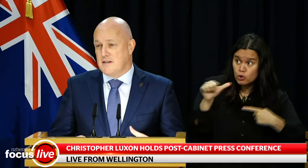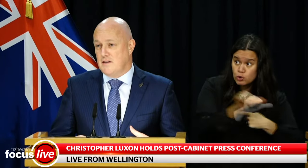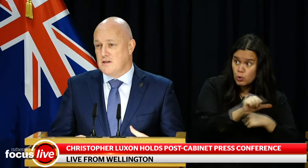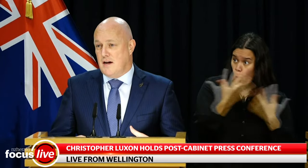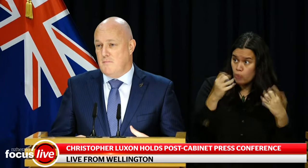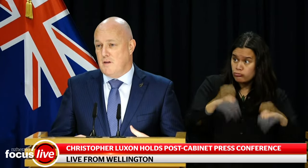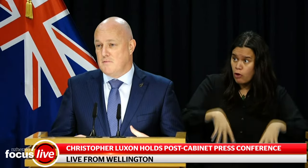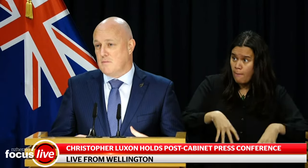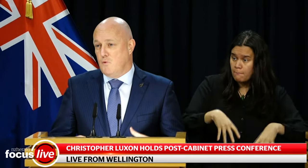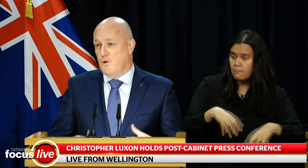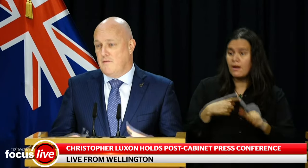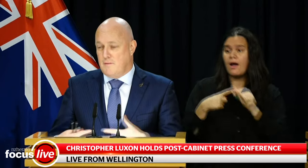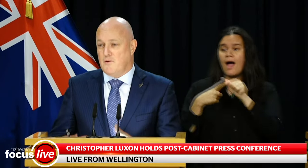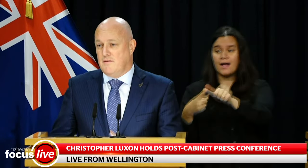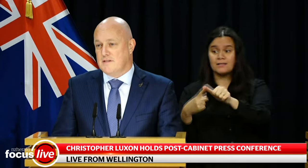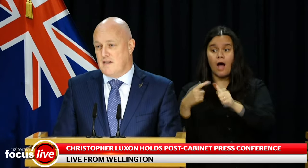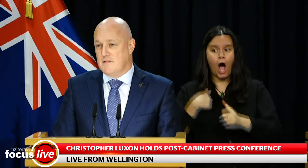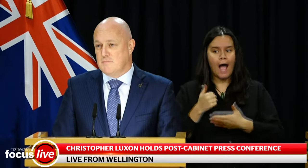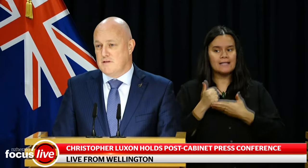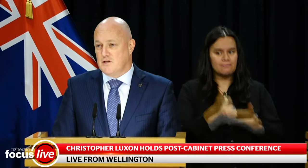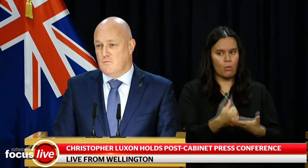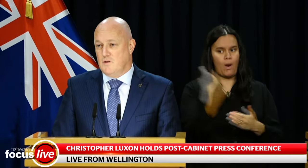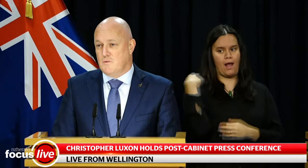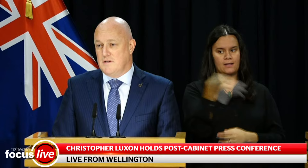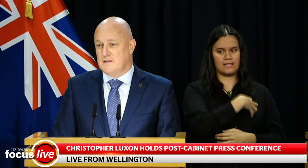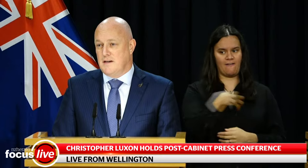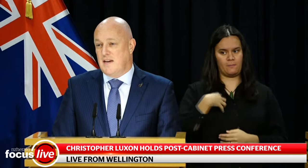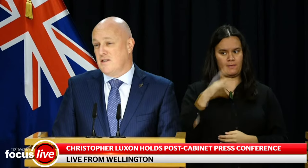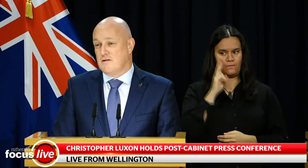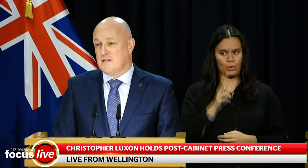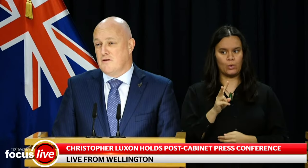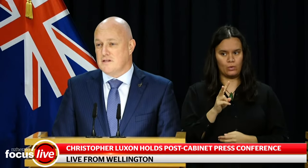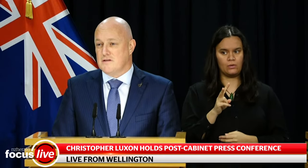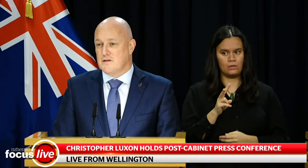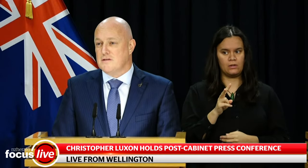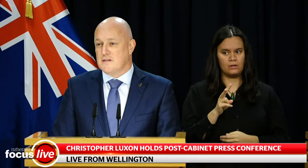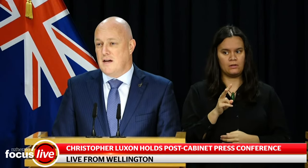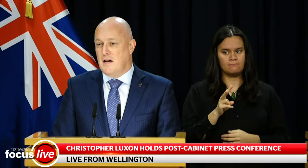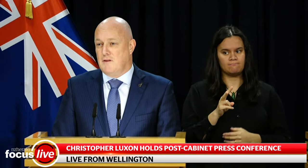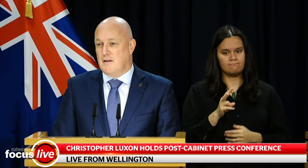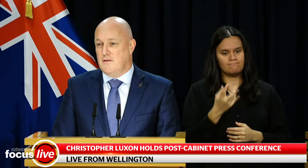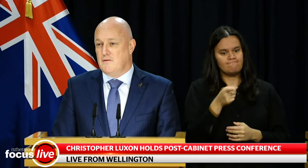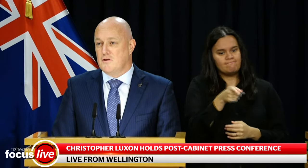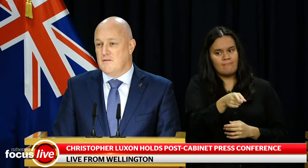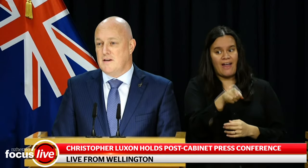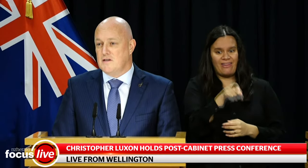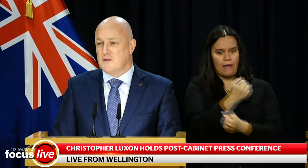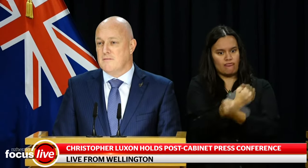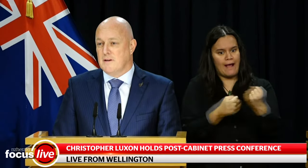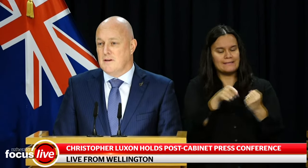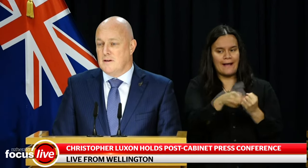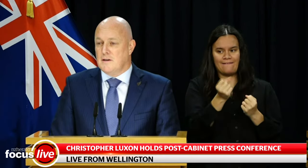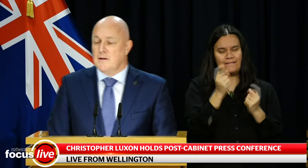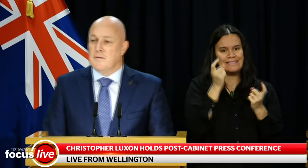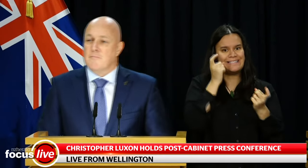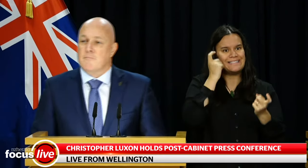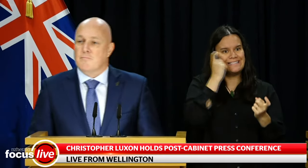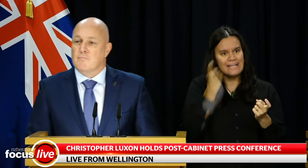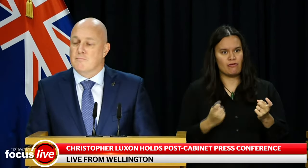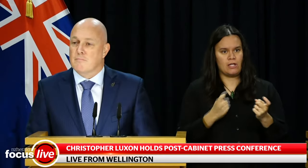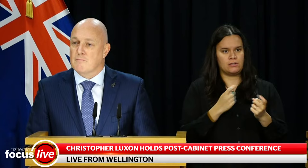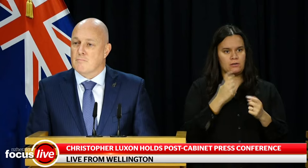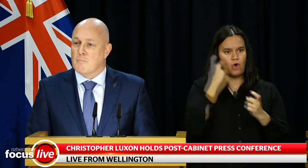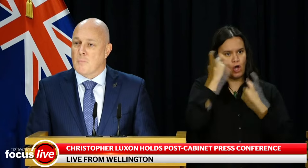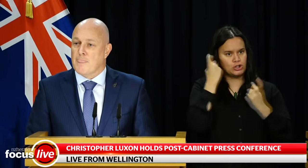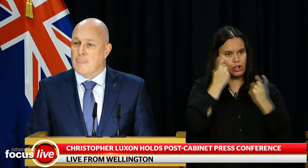You know, as I said at the time, I'm supportive of the previous government's position, which was actually there are serious concerns around the future of that industry. Your